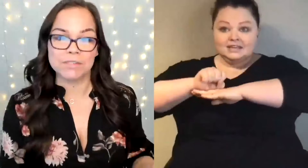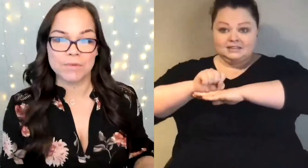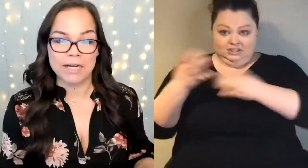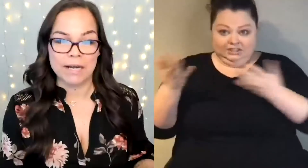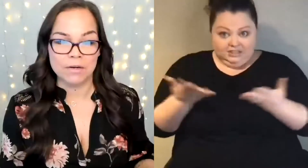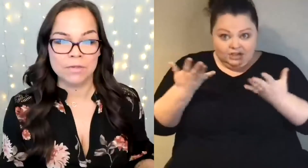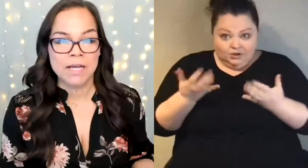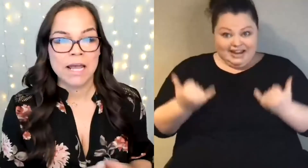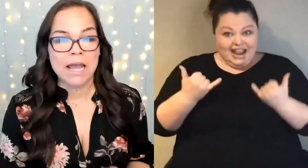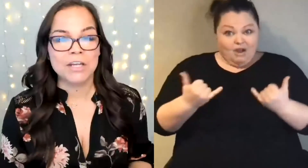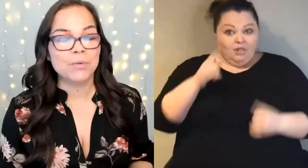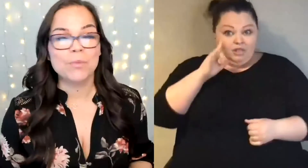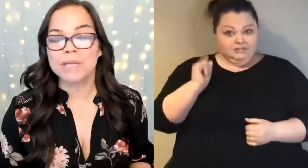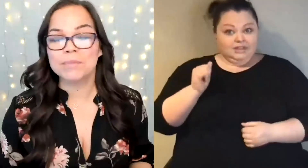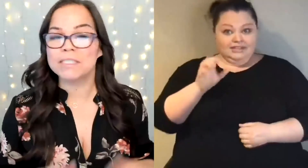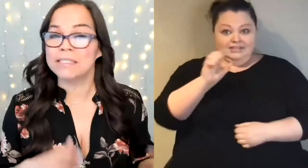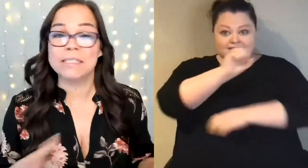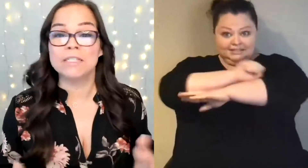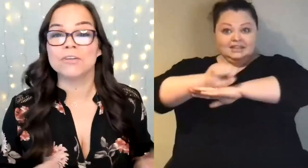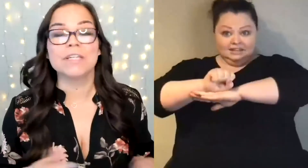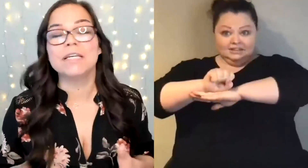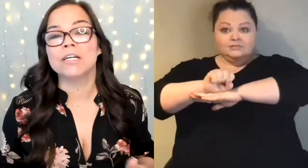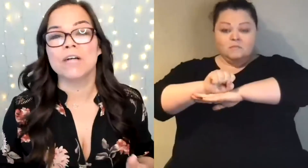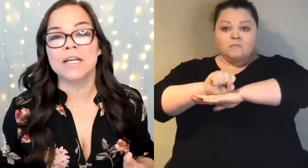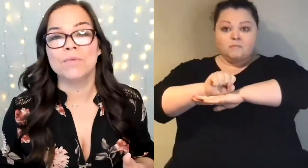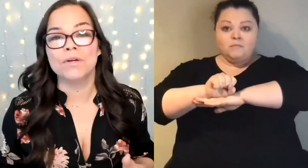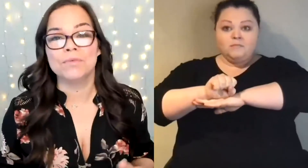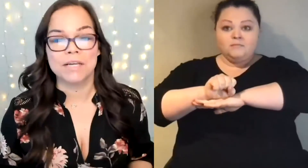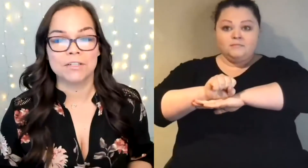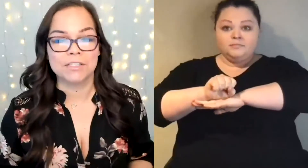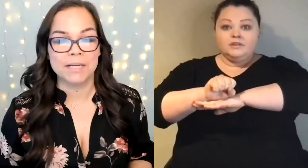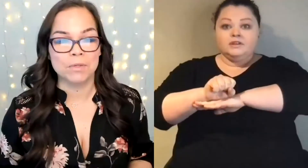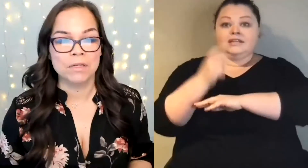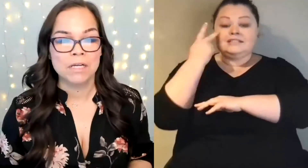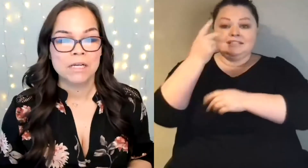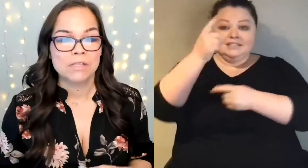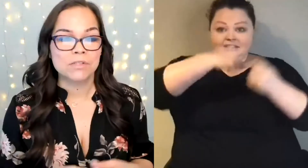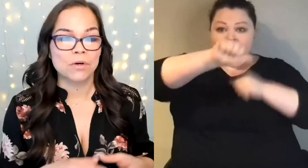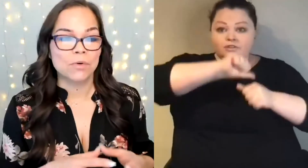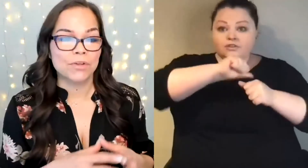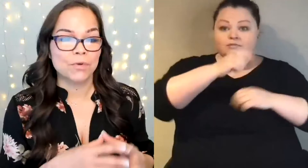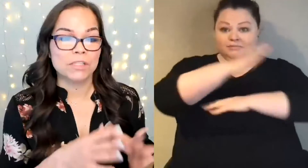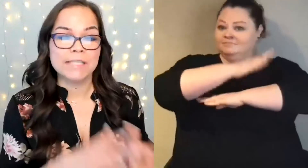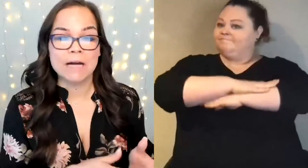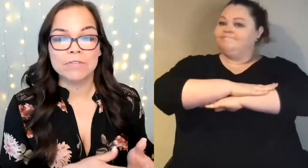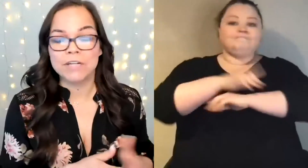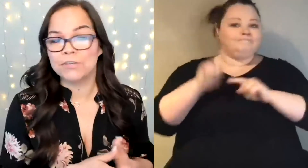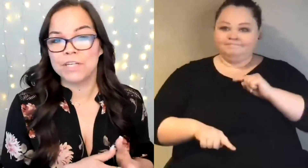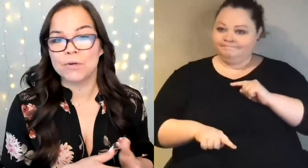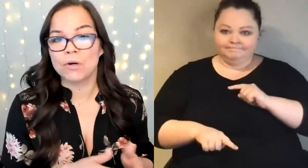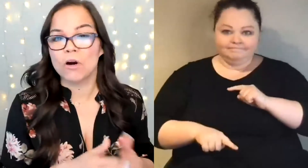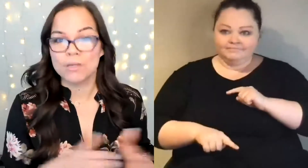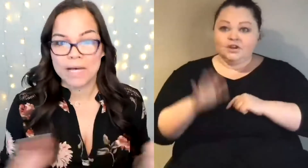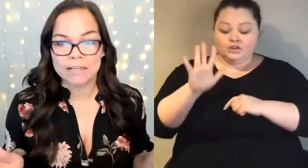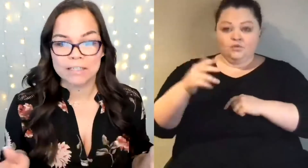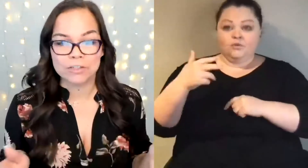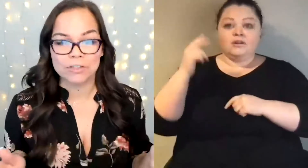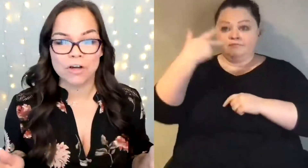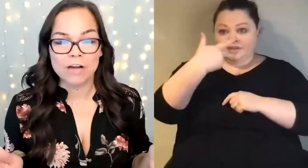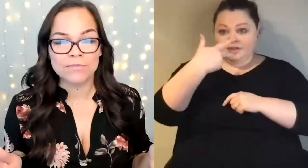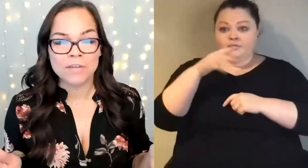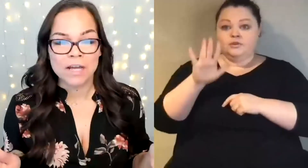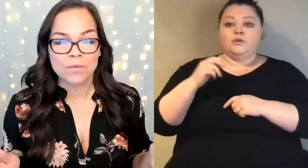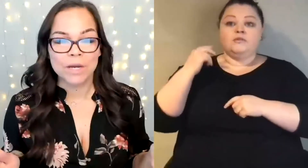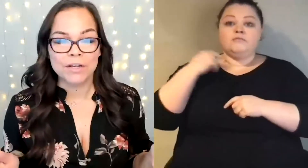like it is right now, and you won't be able to see or hear anyone who is at your table. So your sound and your video are automatically